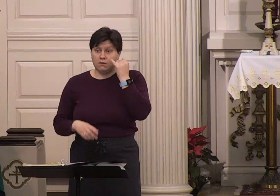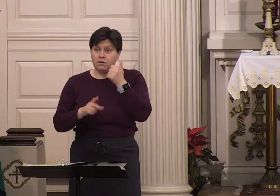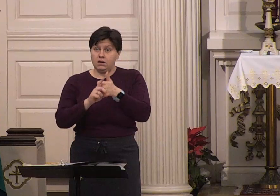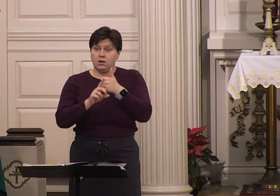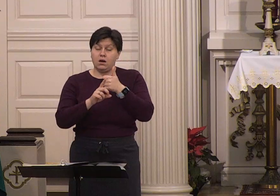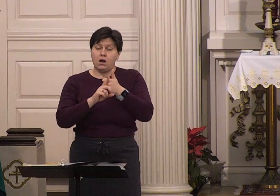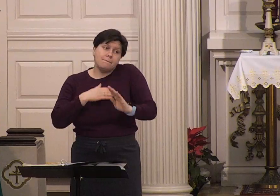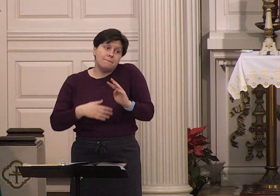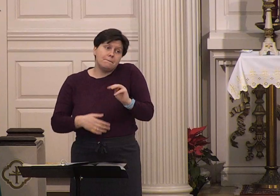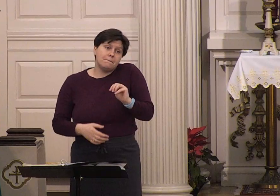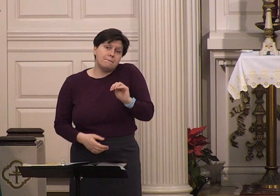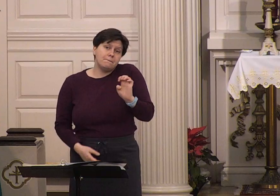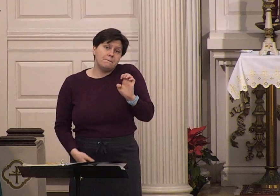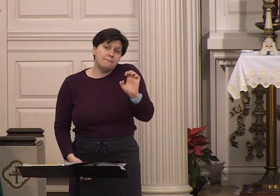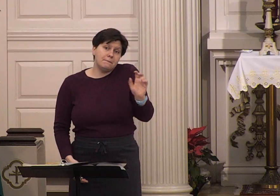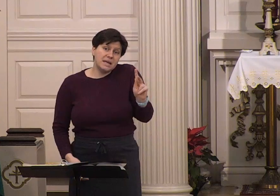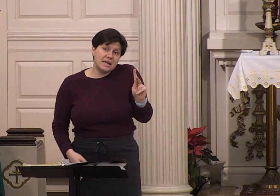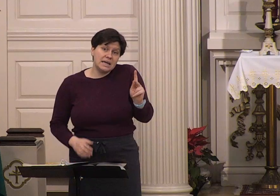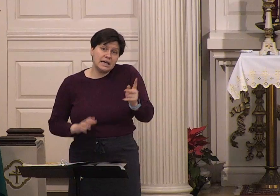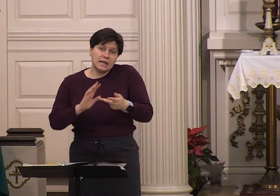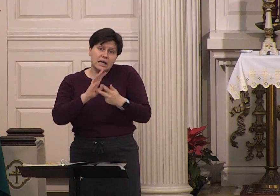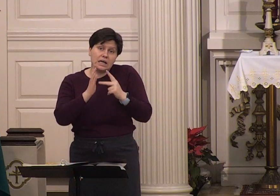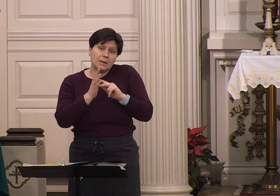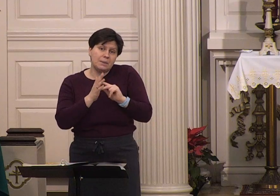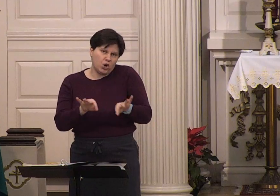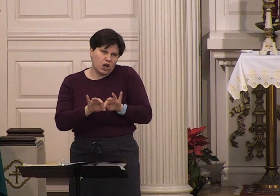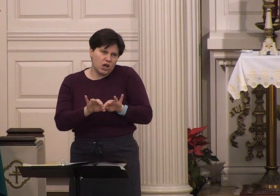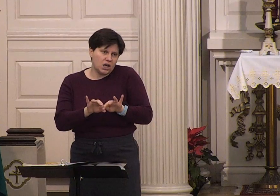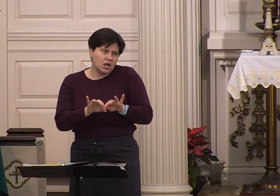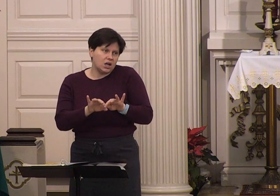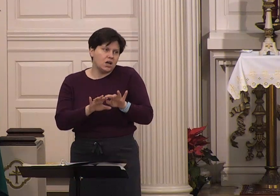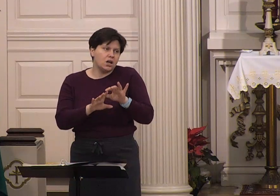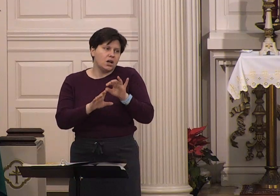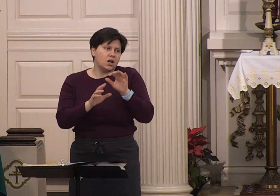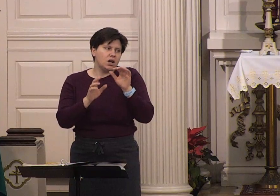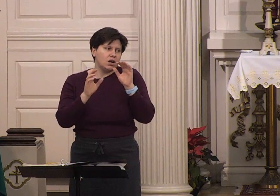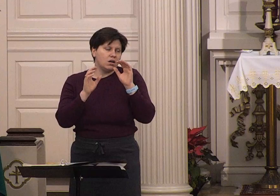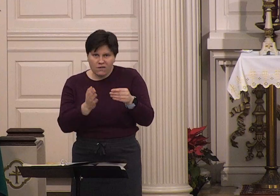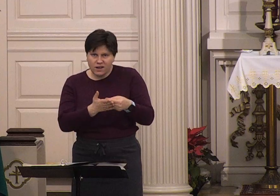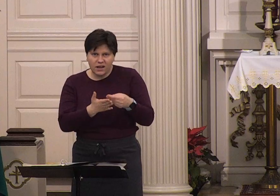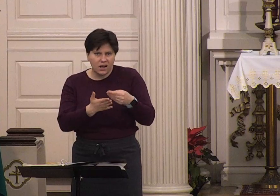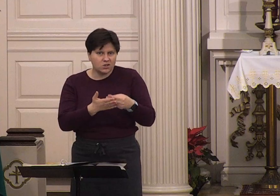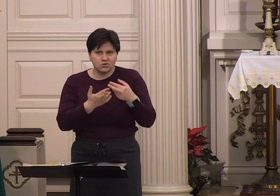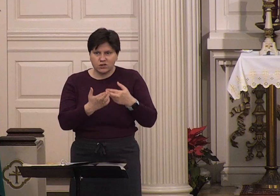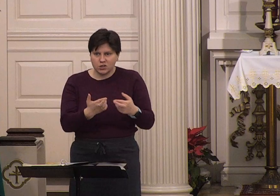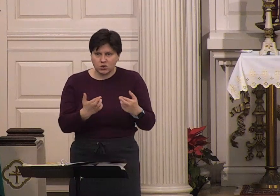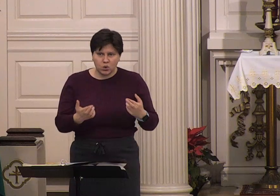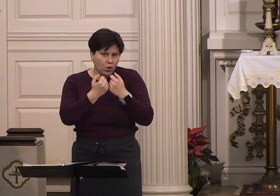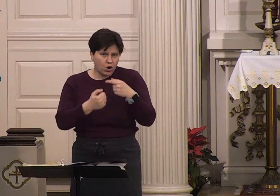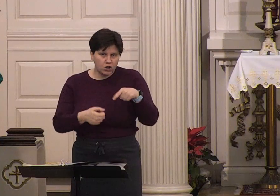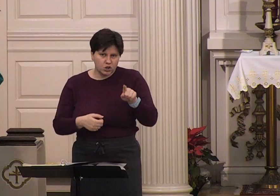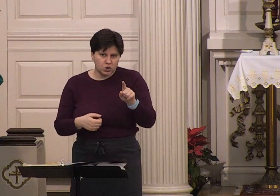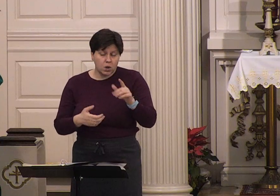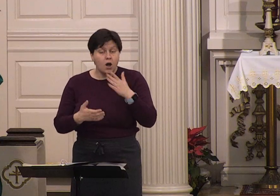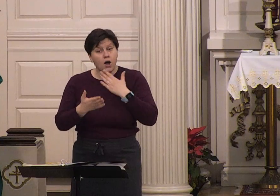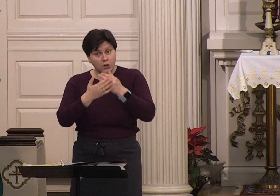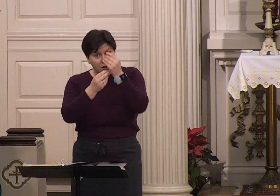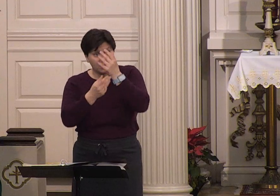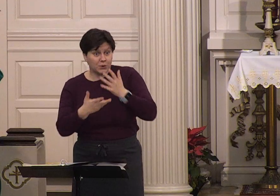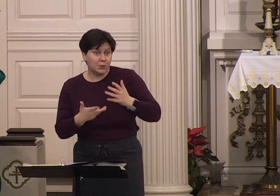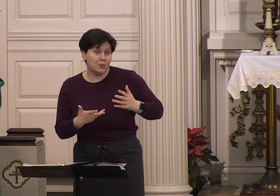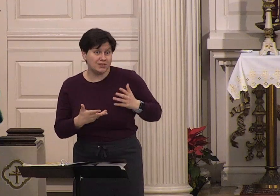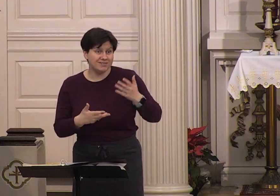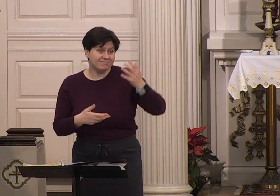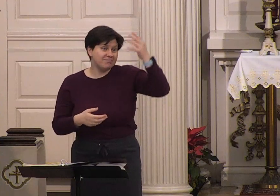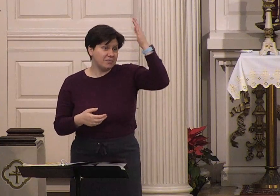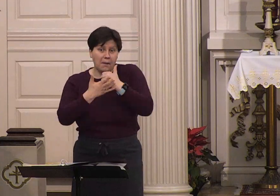is, if you happen to be unimportant, without financial resources, well, guess what? Good news, because God is willing to